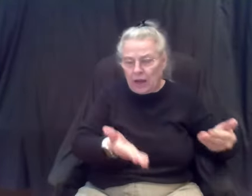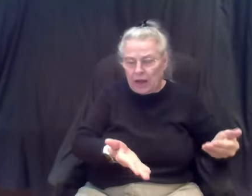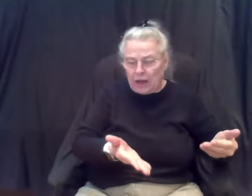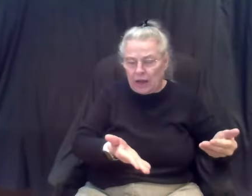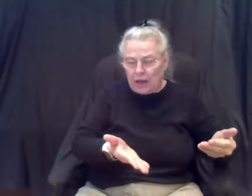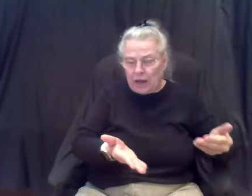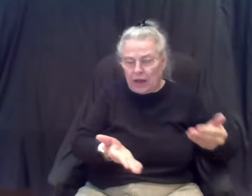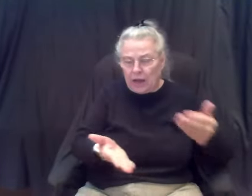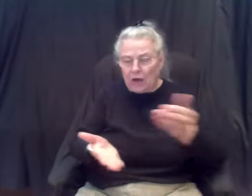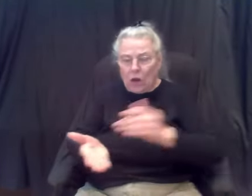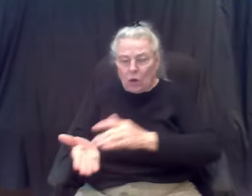bringing.